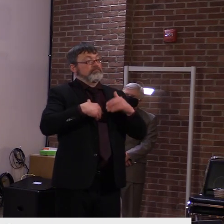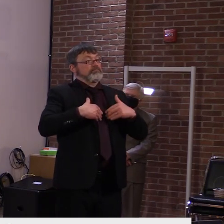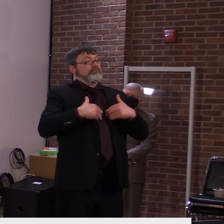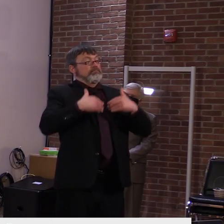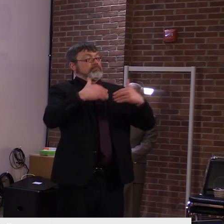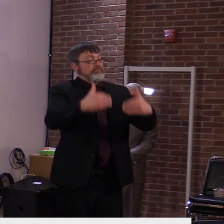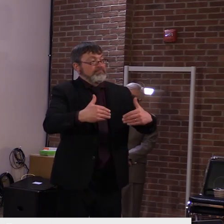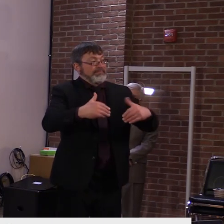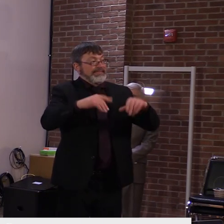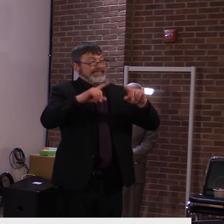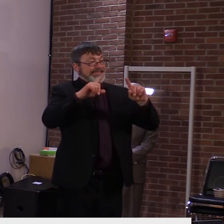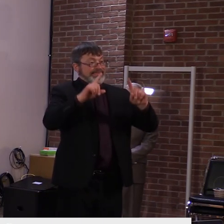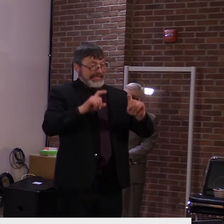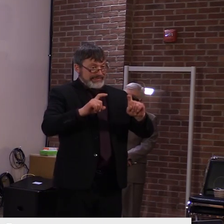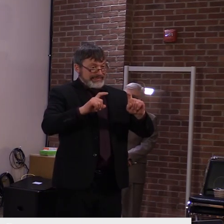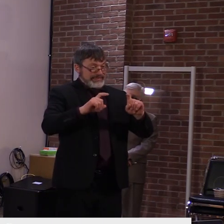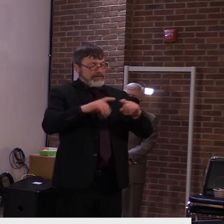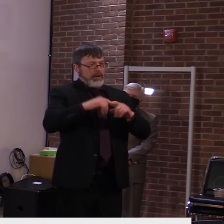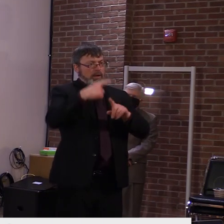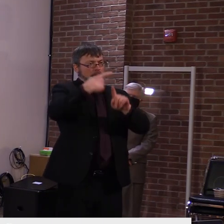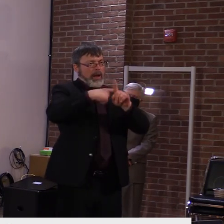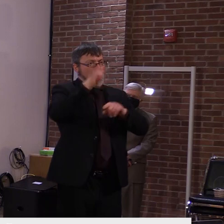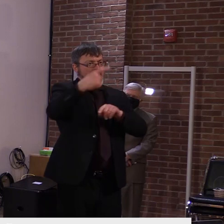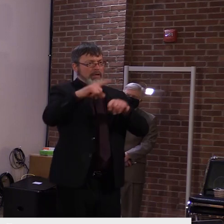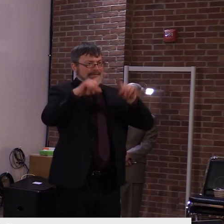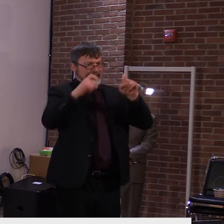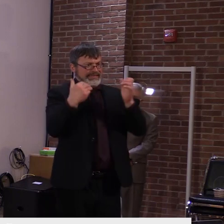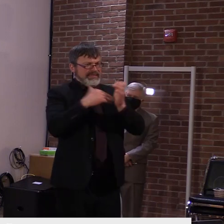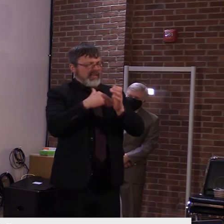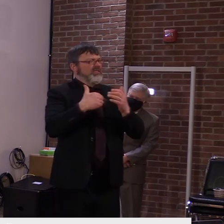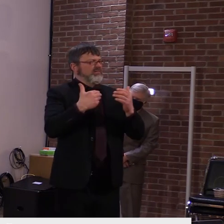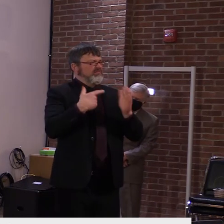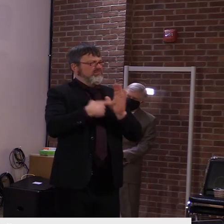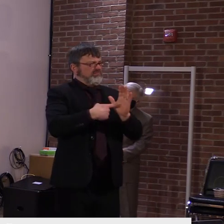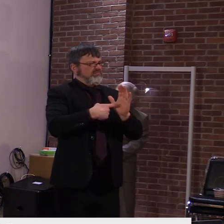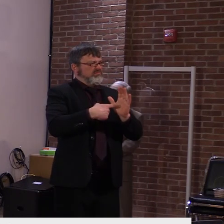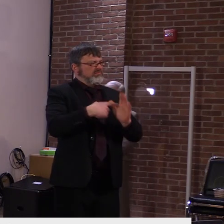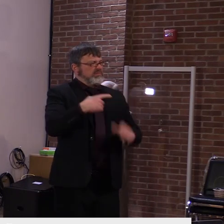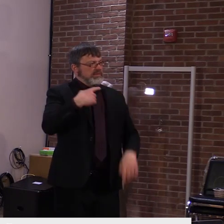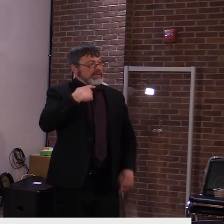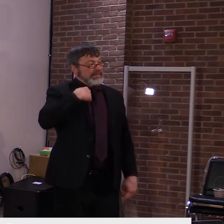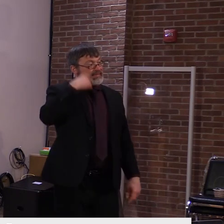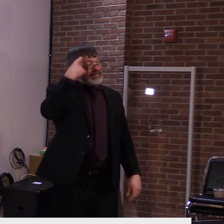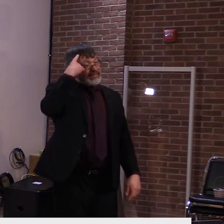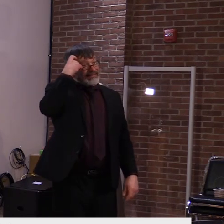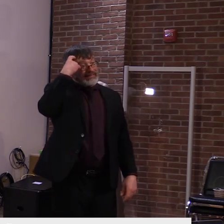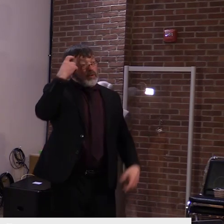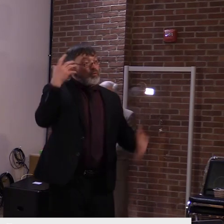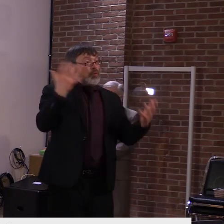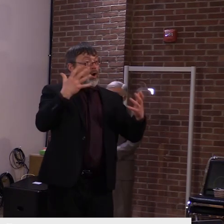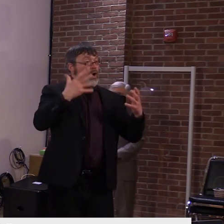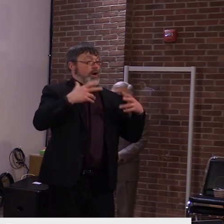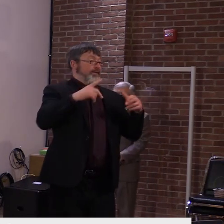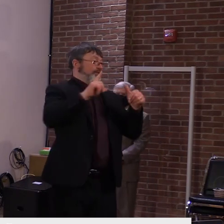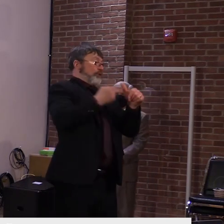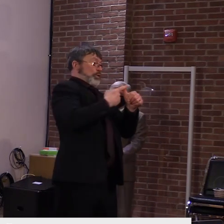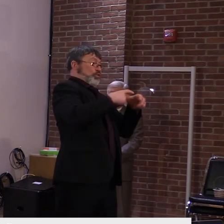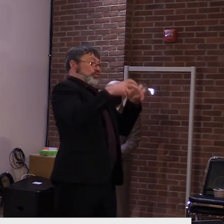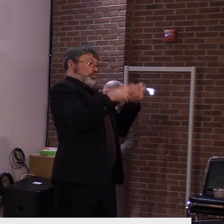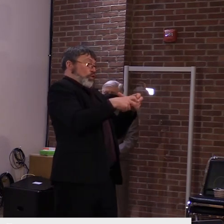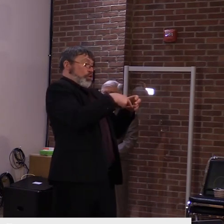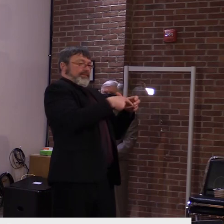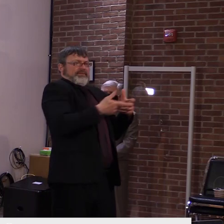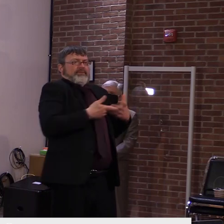out, they must have had some other exposure or some other reason to test positive during that time